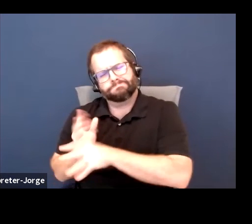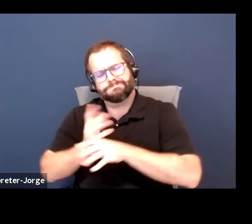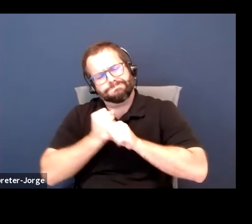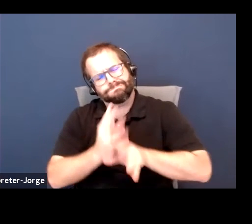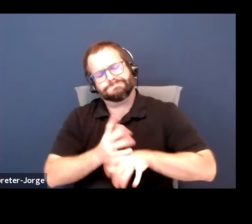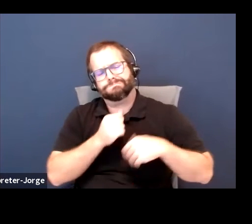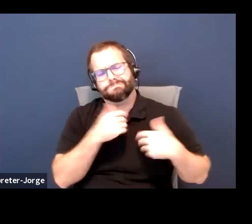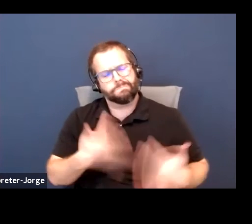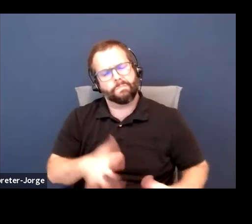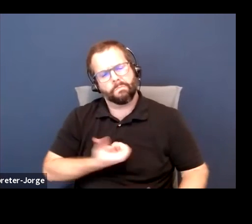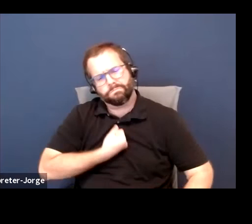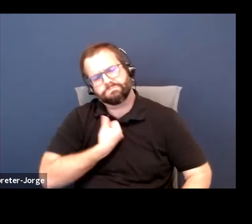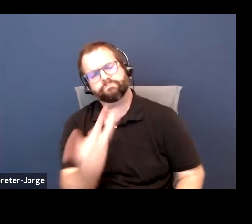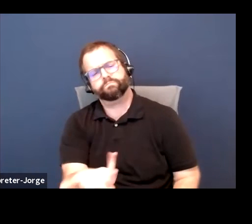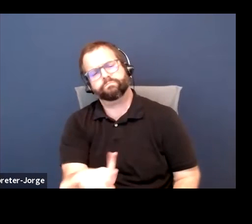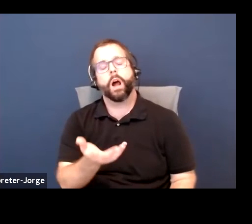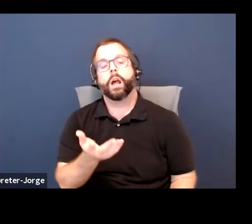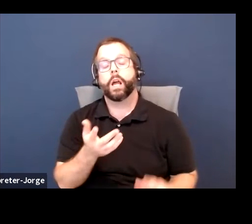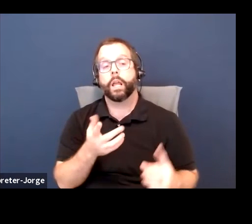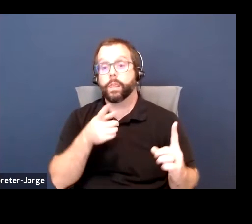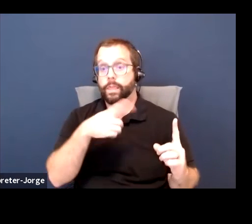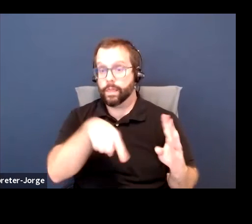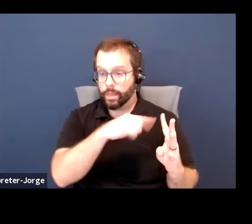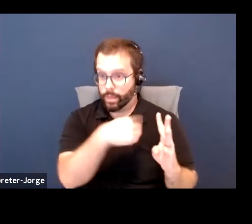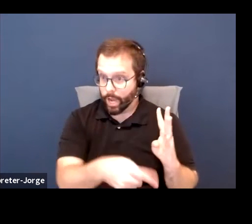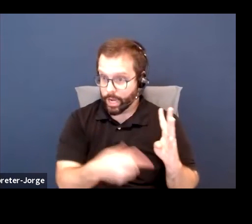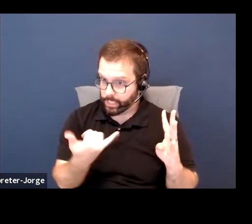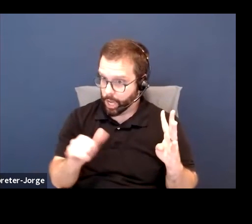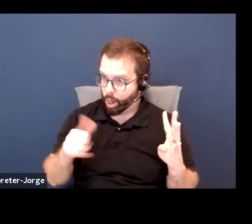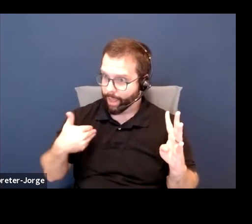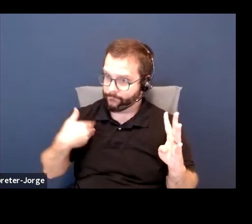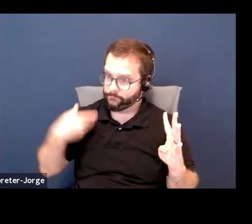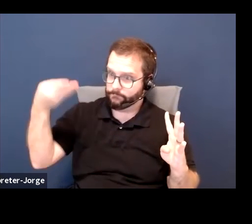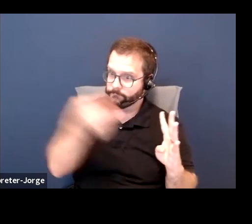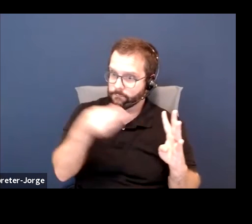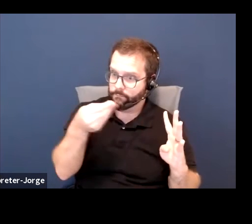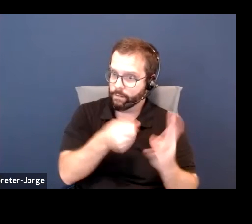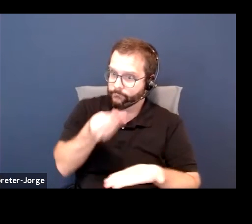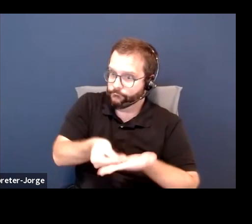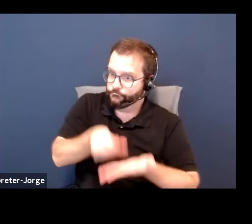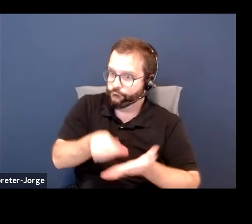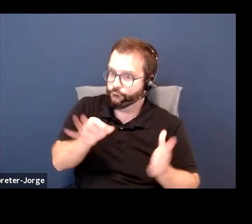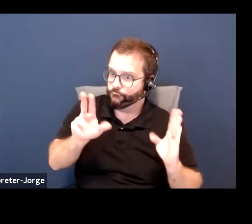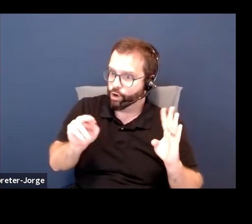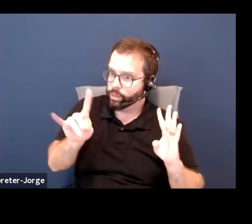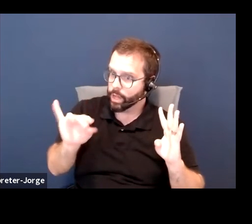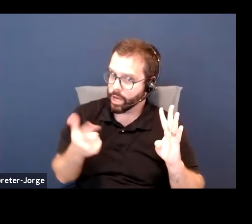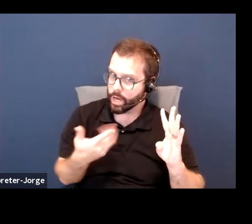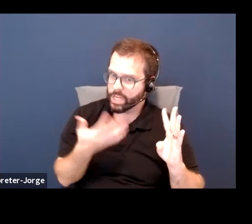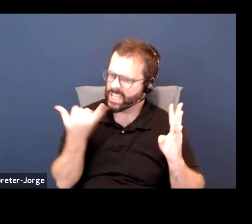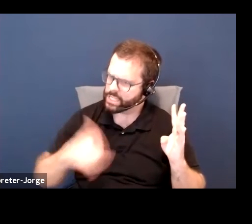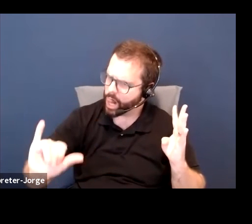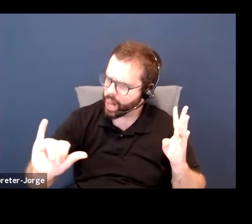to the degree that they do, and yet not really providing much services at all. To give you a